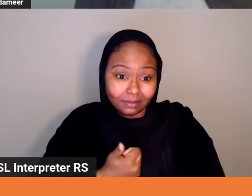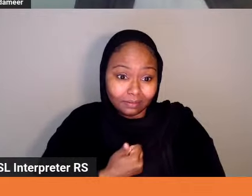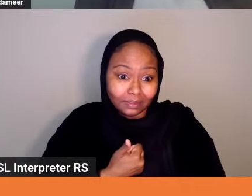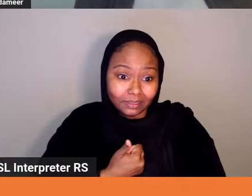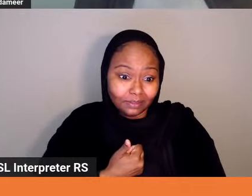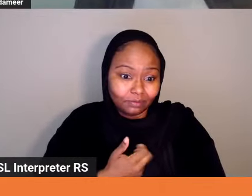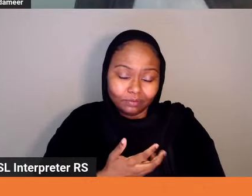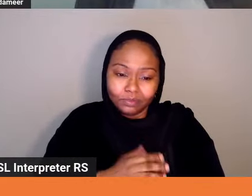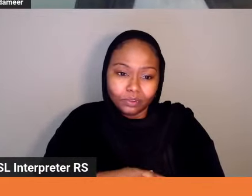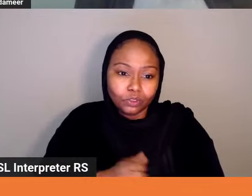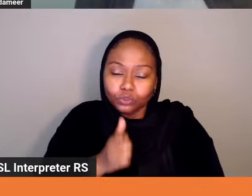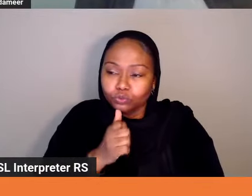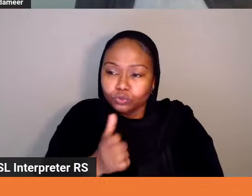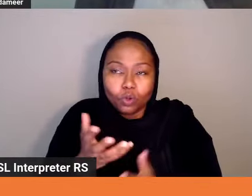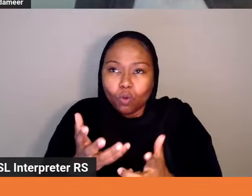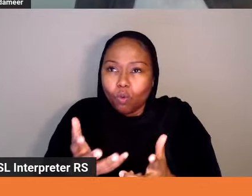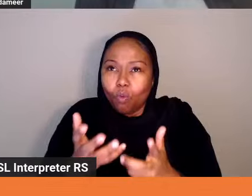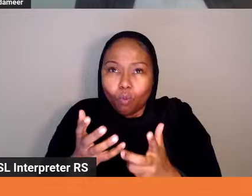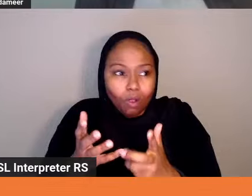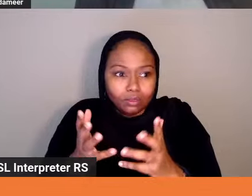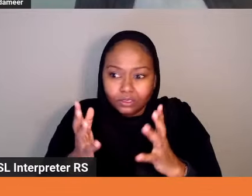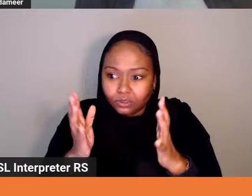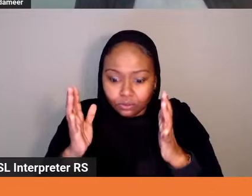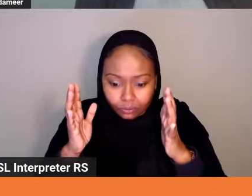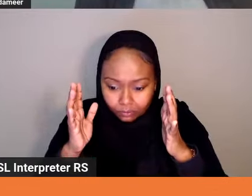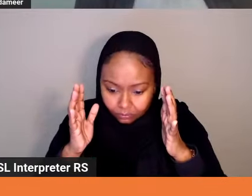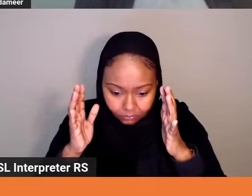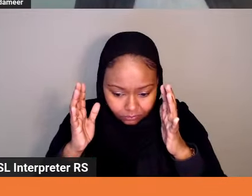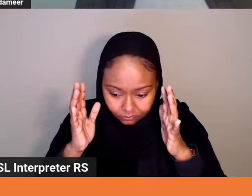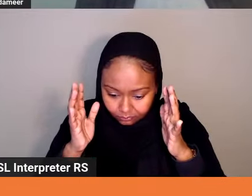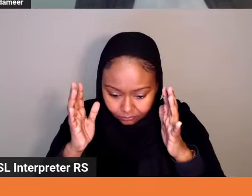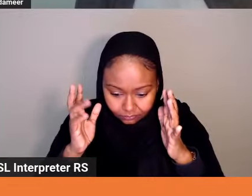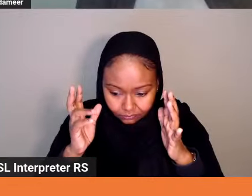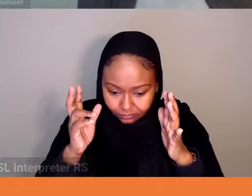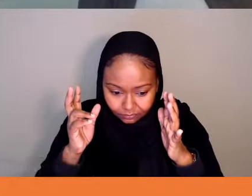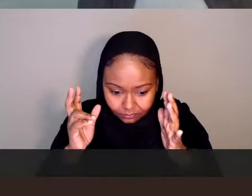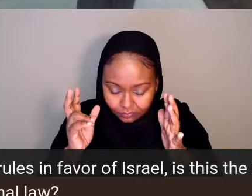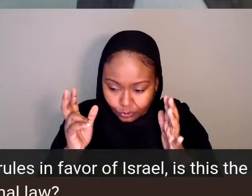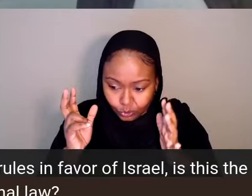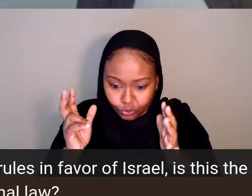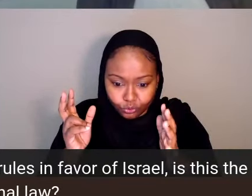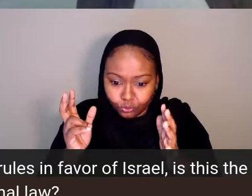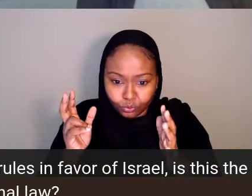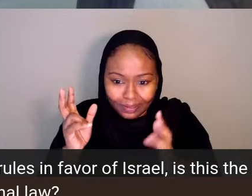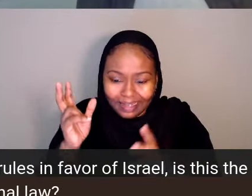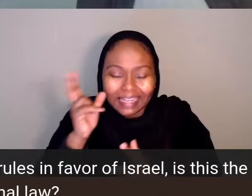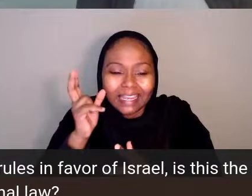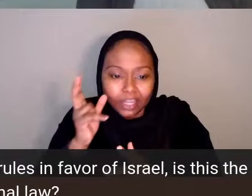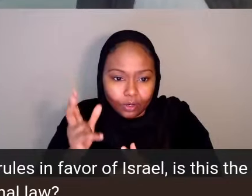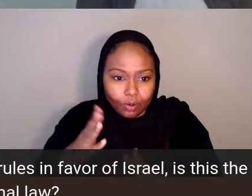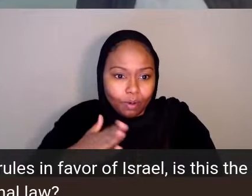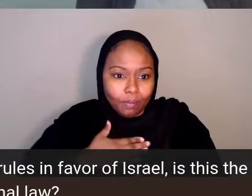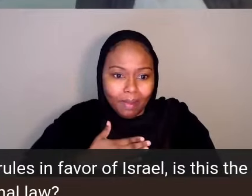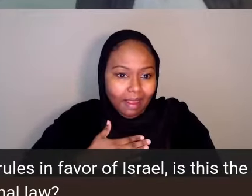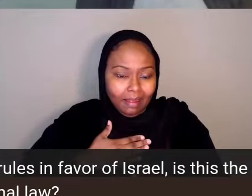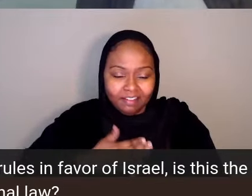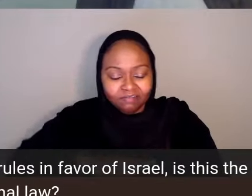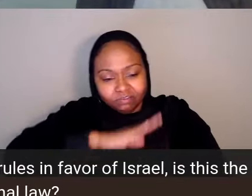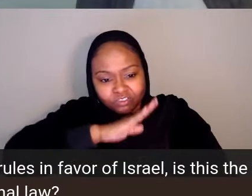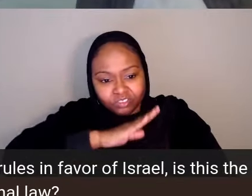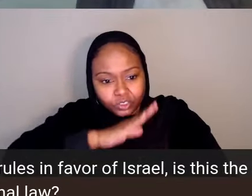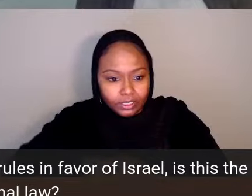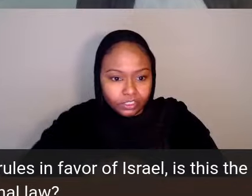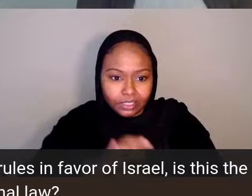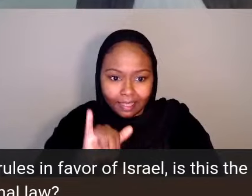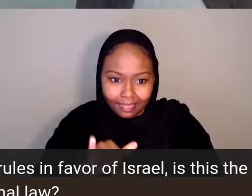You don't want even to hear the level of frustration or how Palestinians